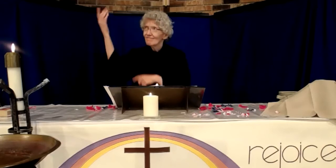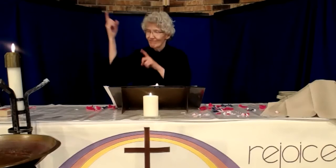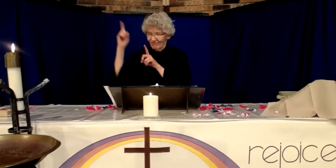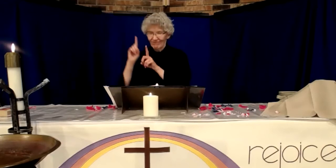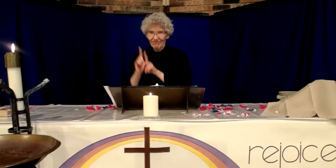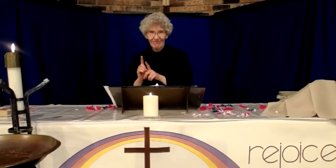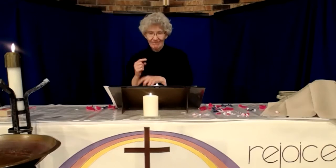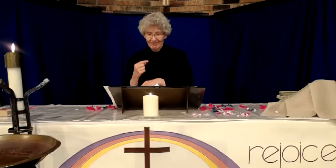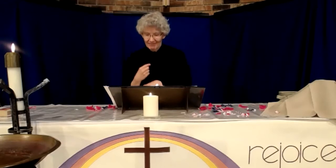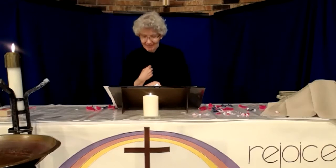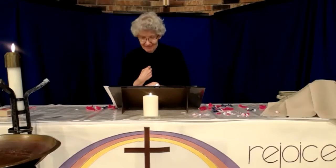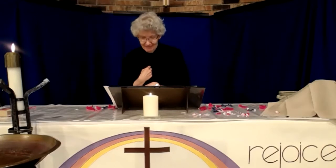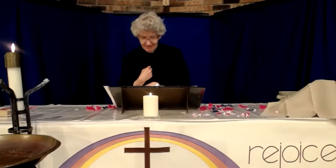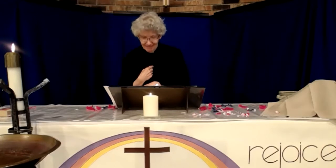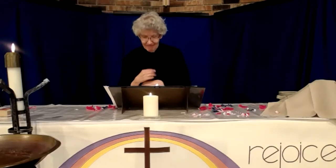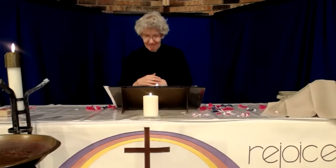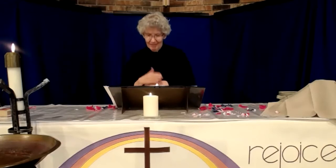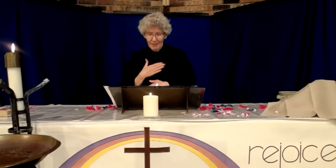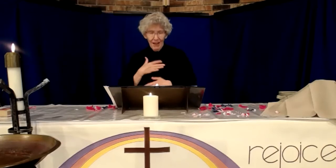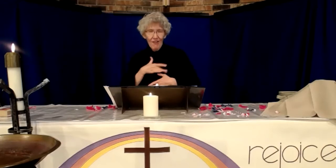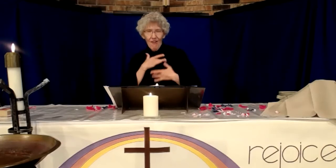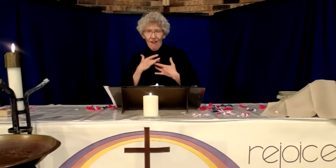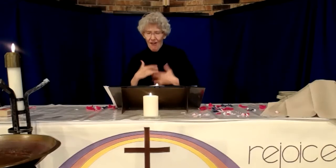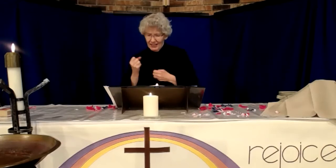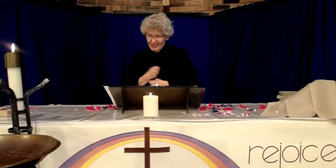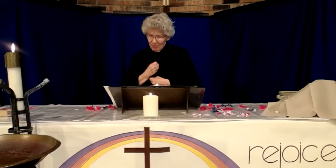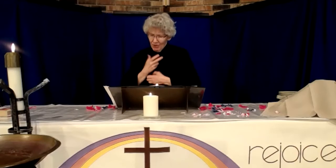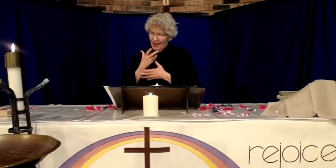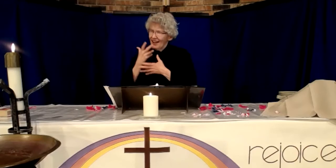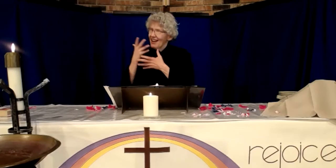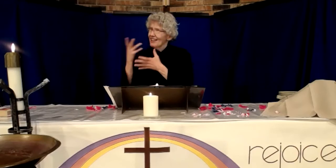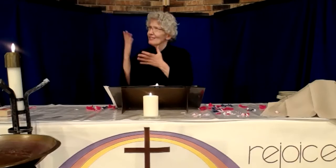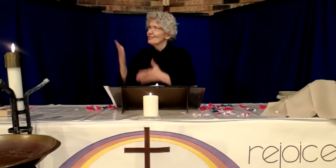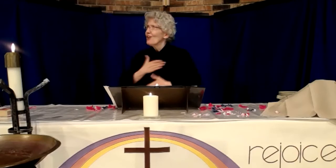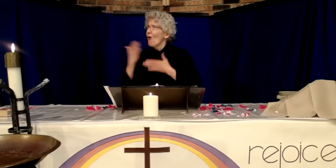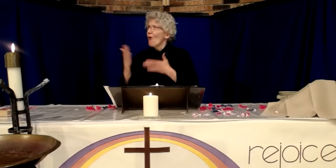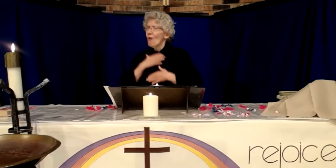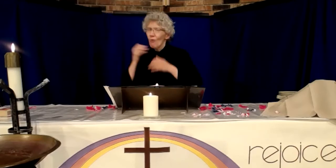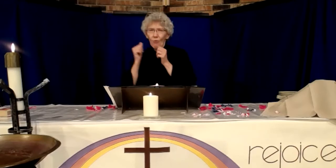And I will not be afraid with the Lord at my right side.